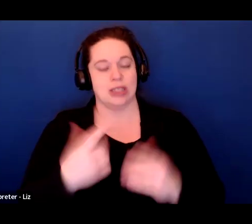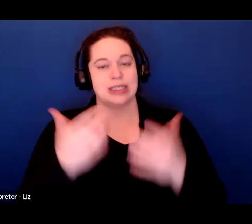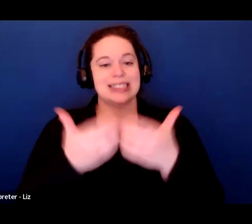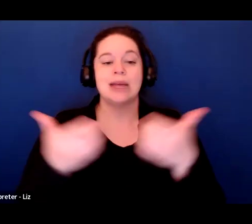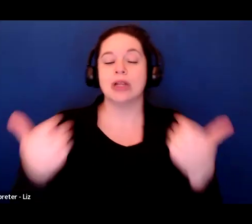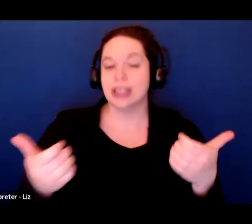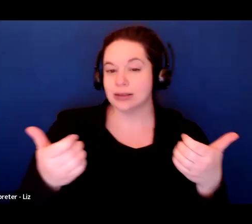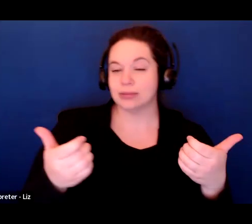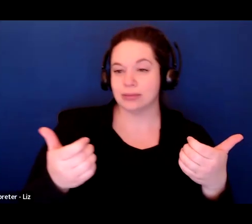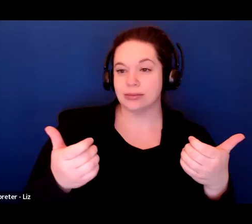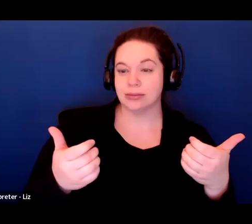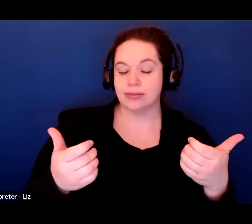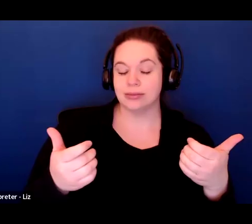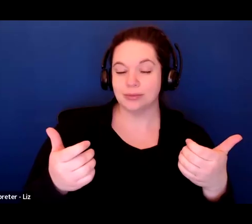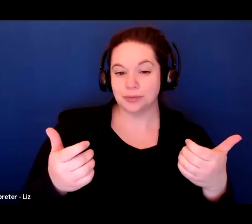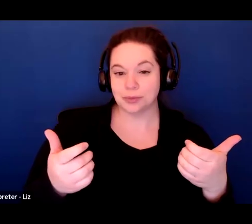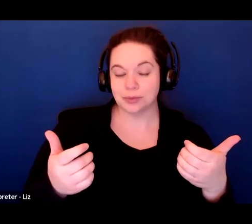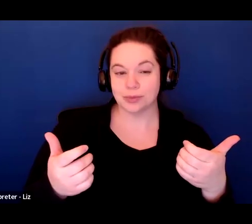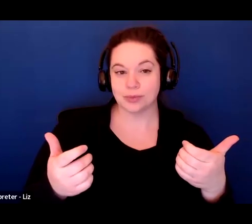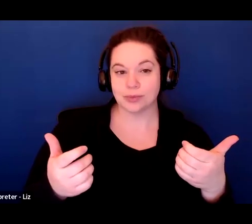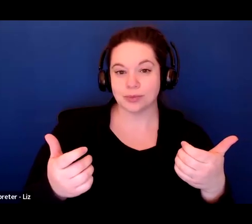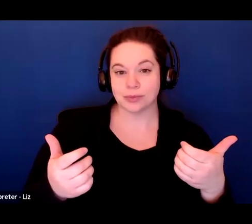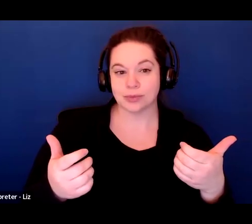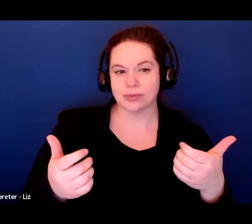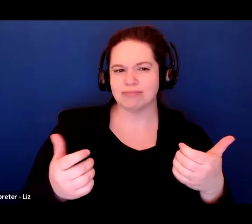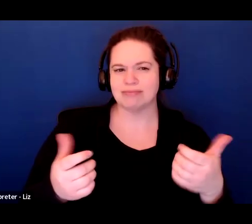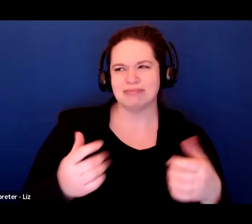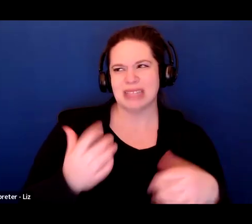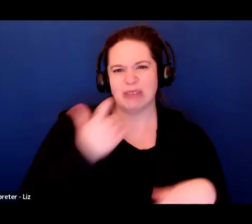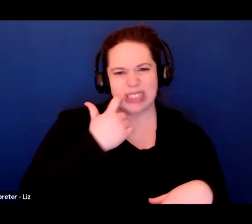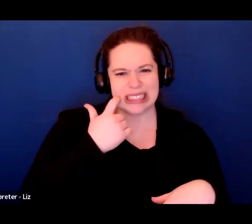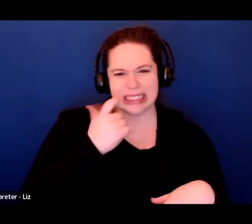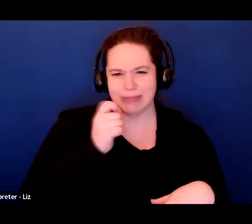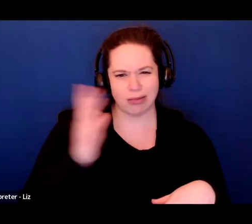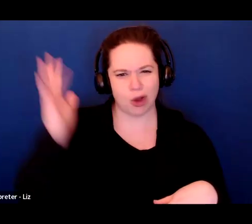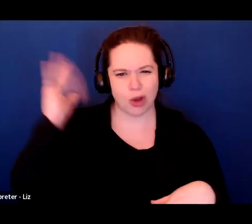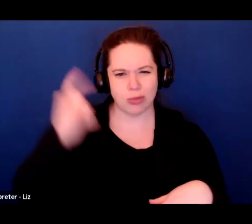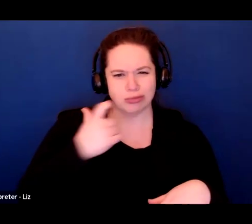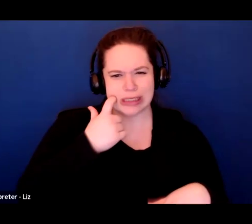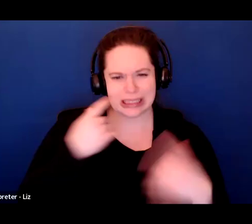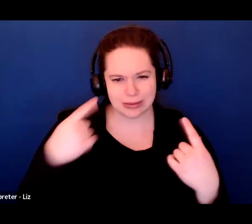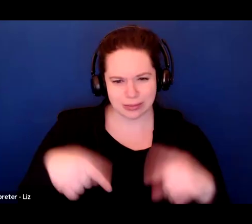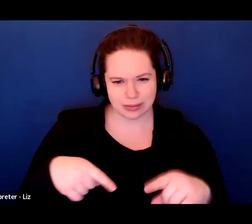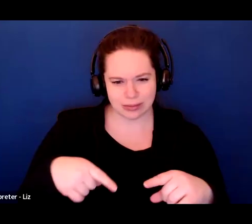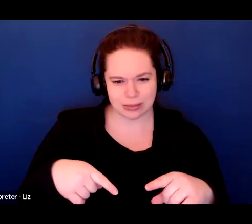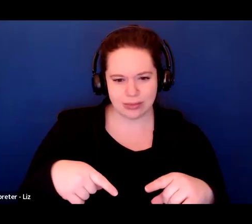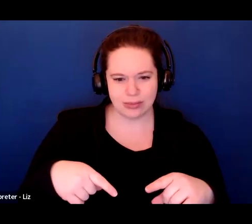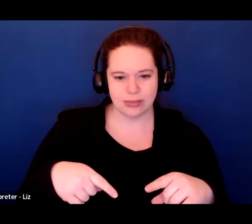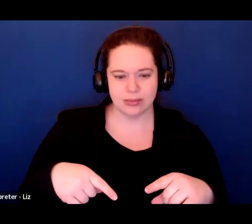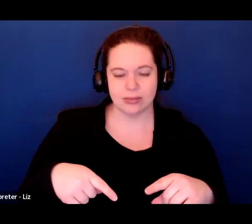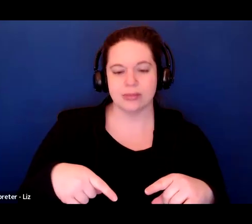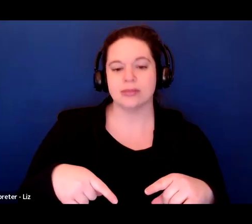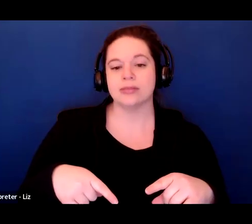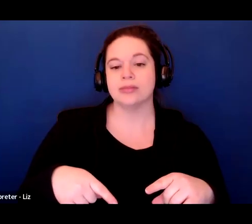separately, on a separate note, is that not too long ago, somebody wrote into me,